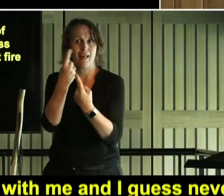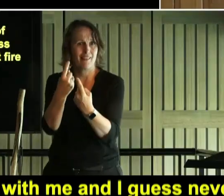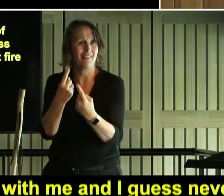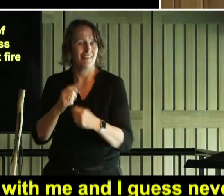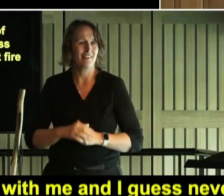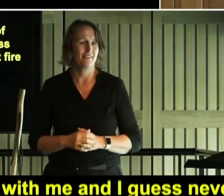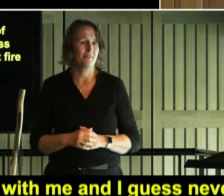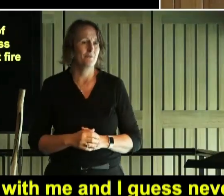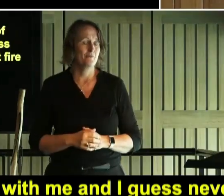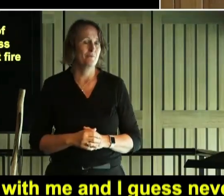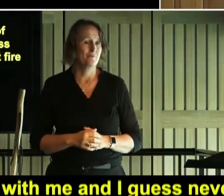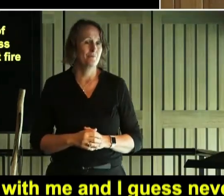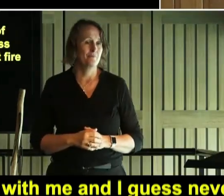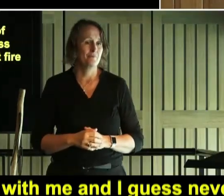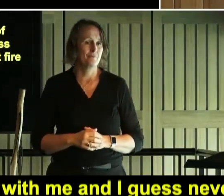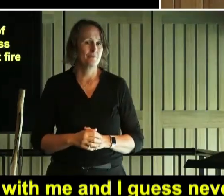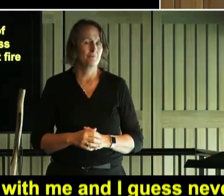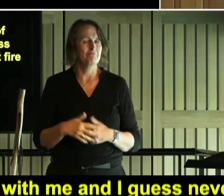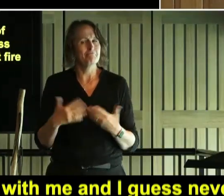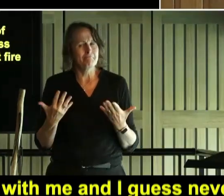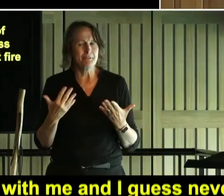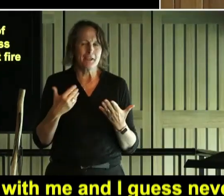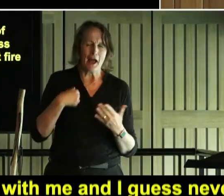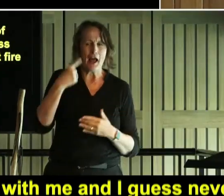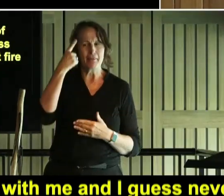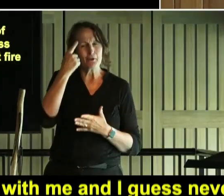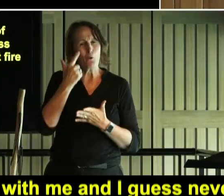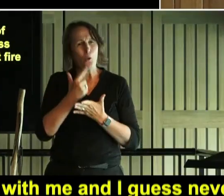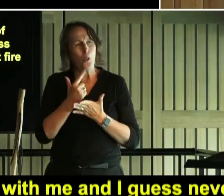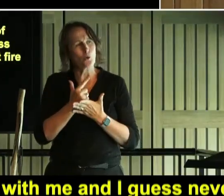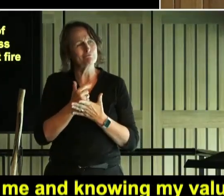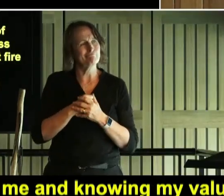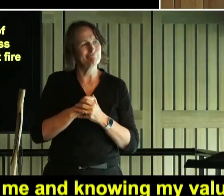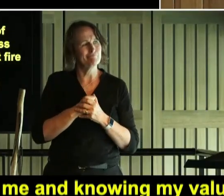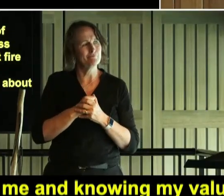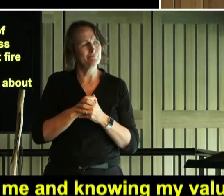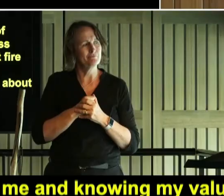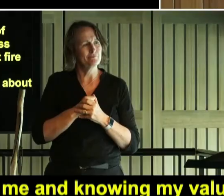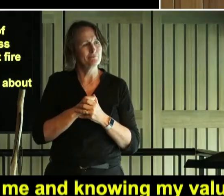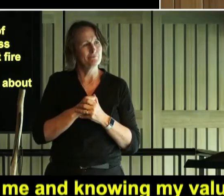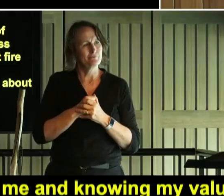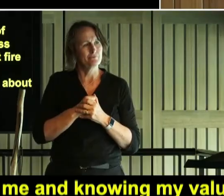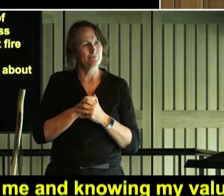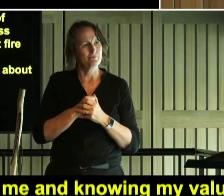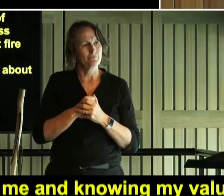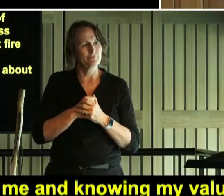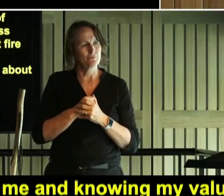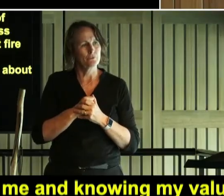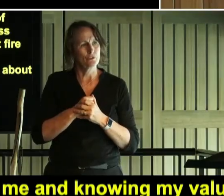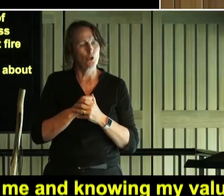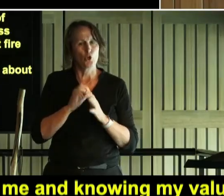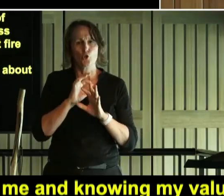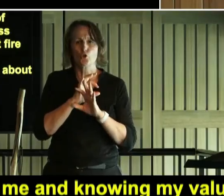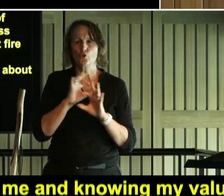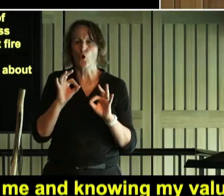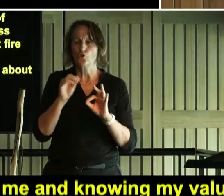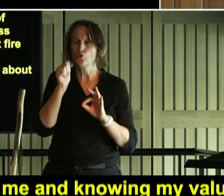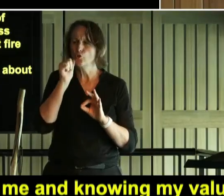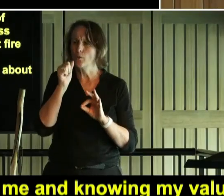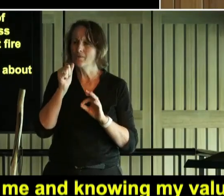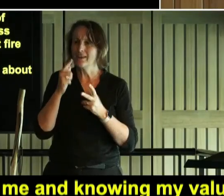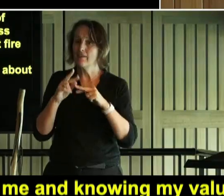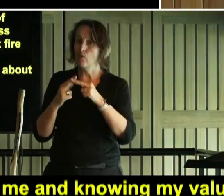But also, I think about this a lot, is not gatekeeping, like not always,